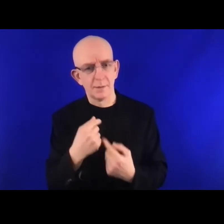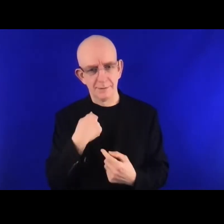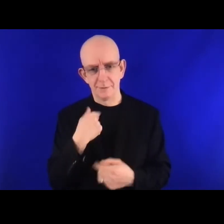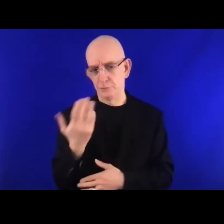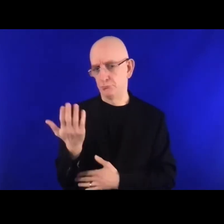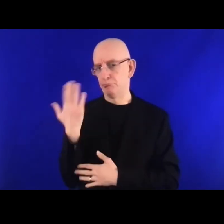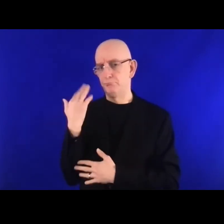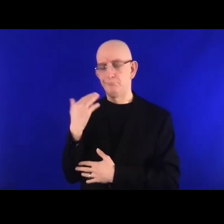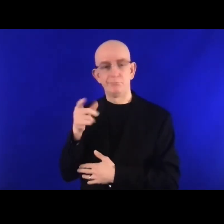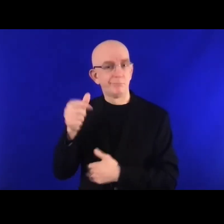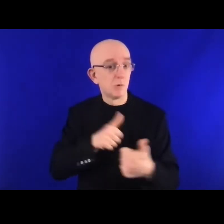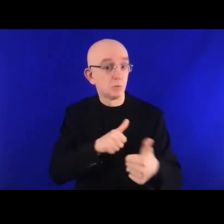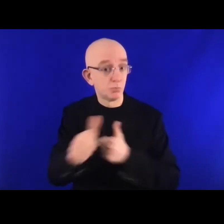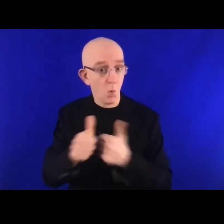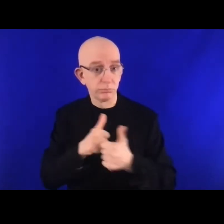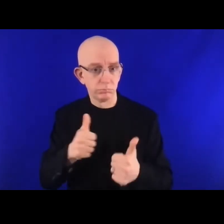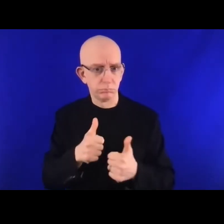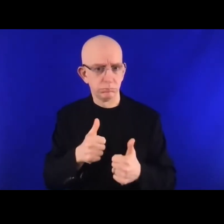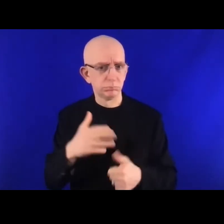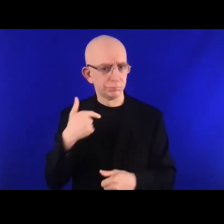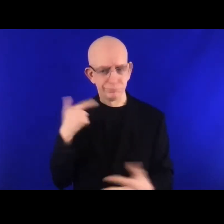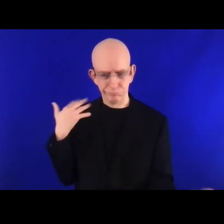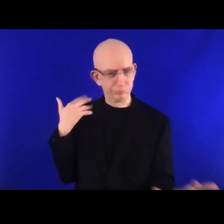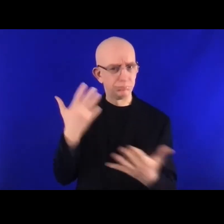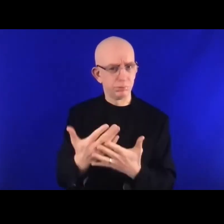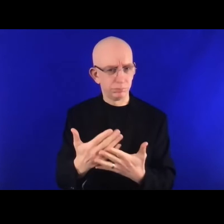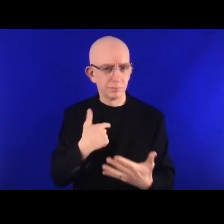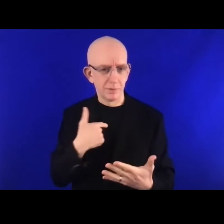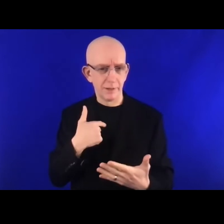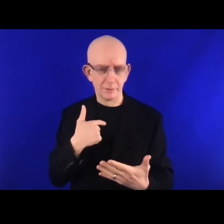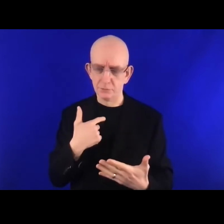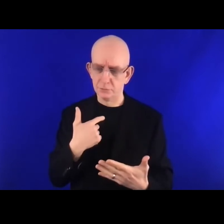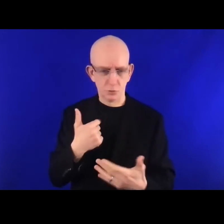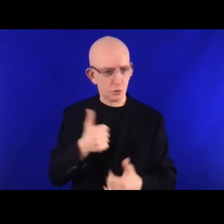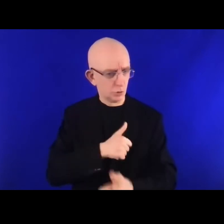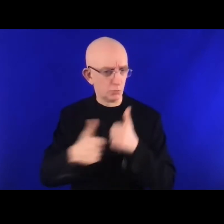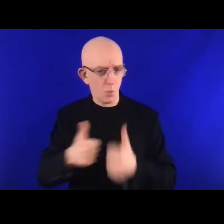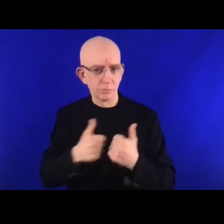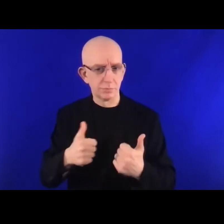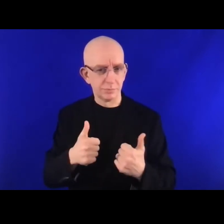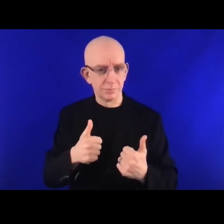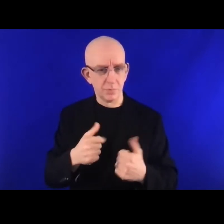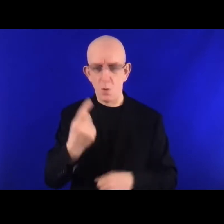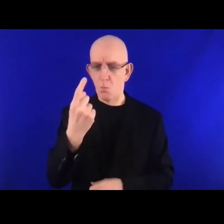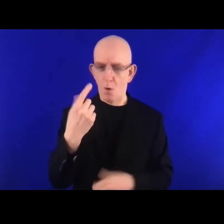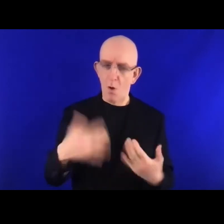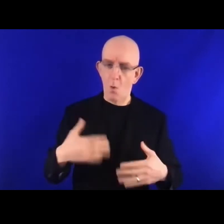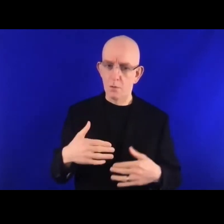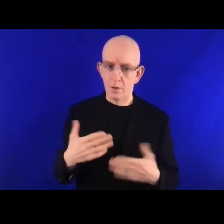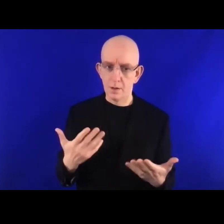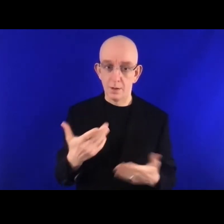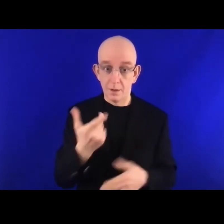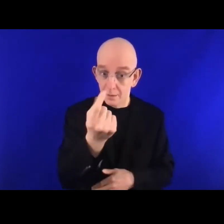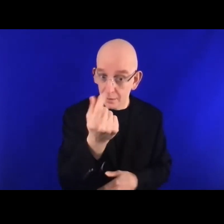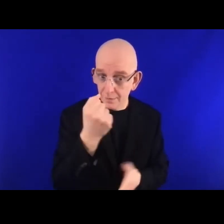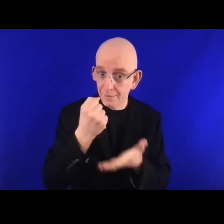I realized that we don't have a lot of fans like others, regular people that you know, have arms